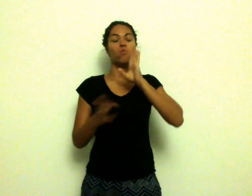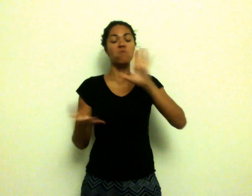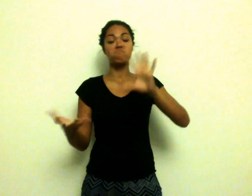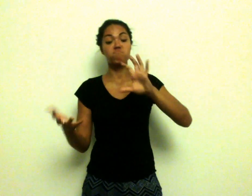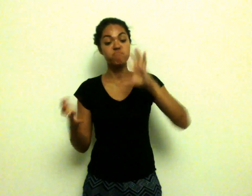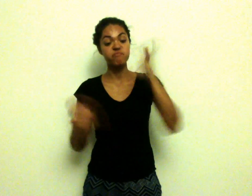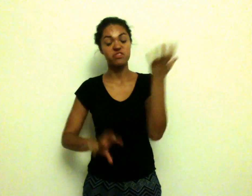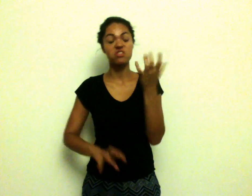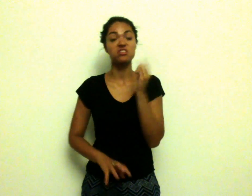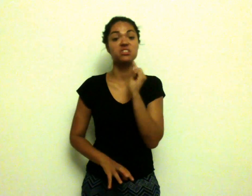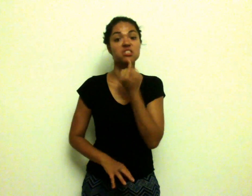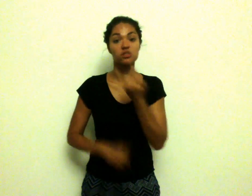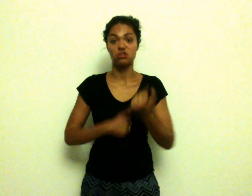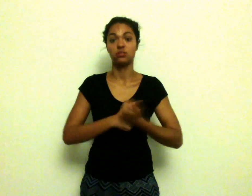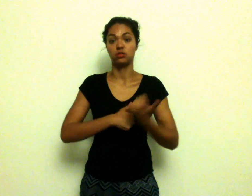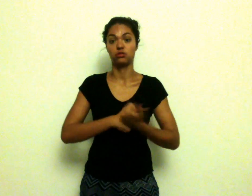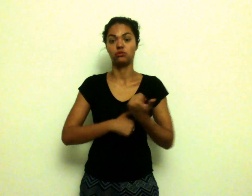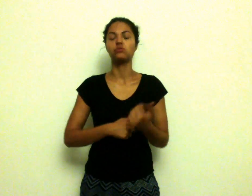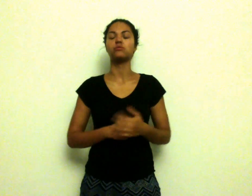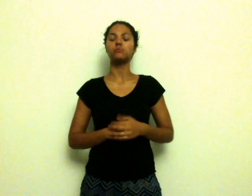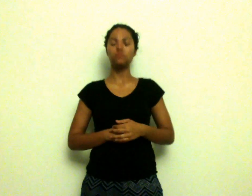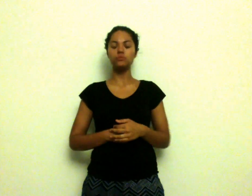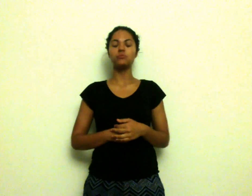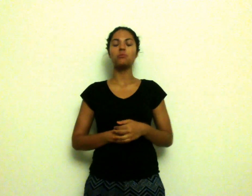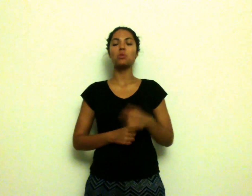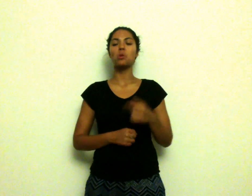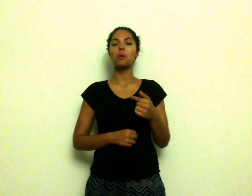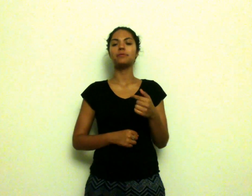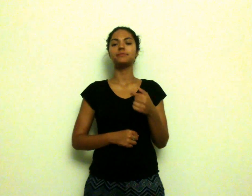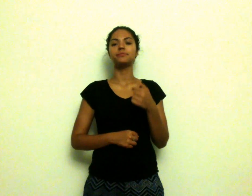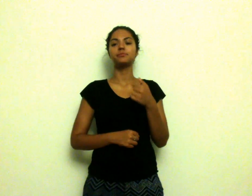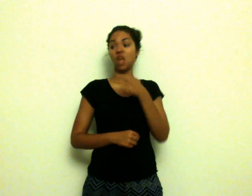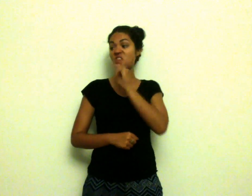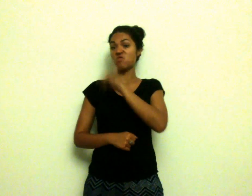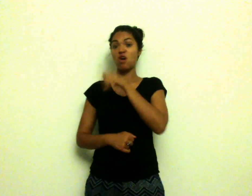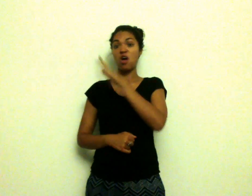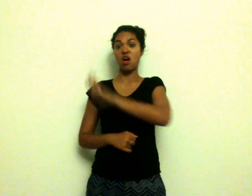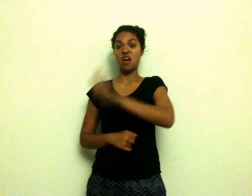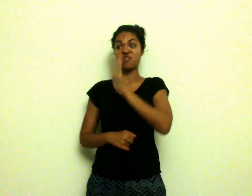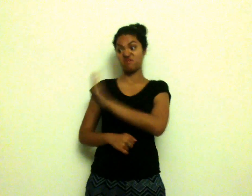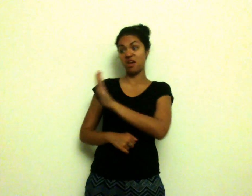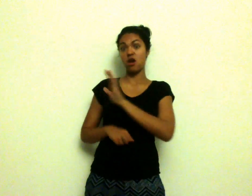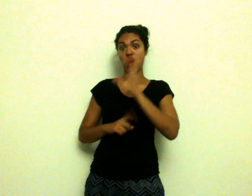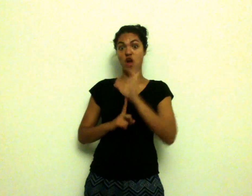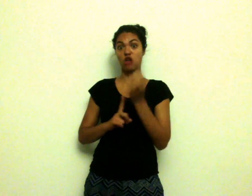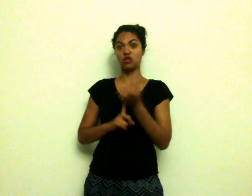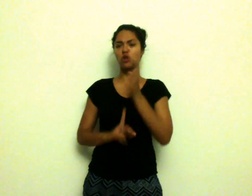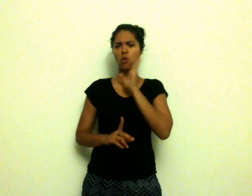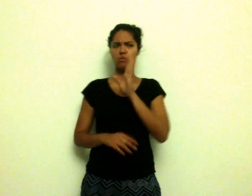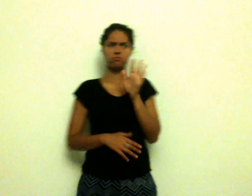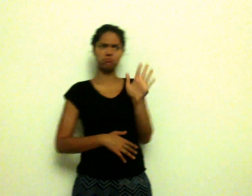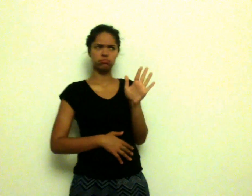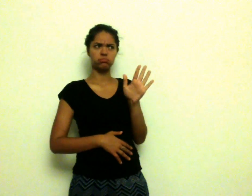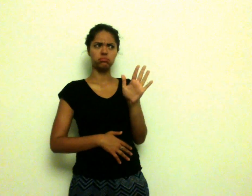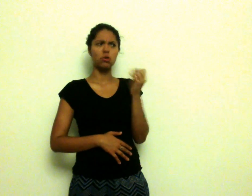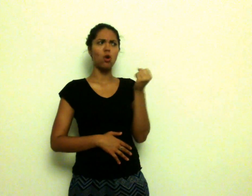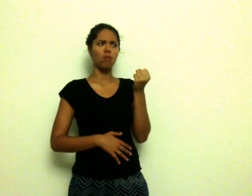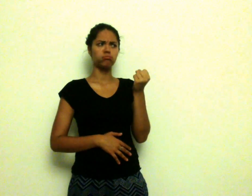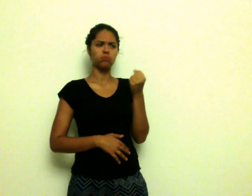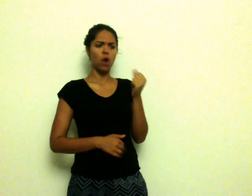I have never lectured at an Islamic university where they have not disagreed with the law of non-contradiction. Never. In fact, I've